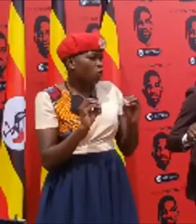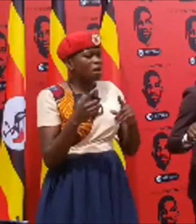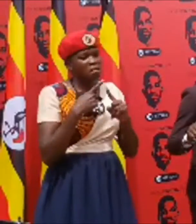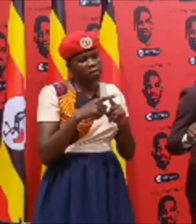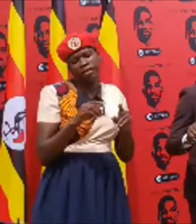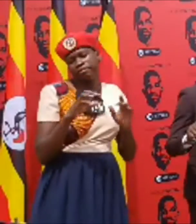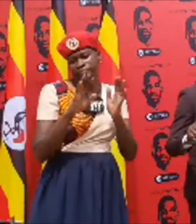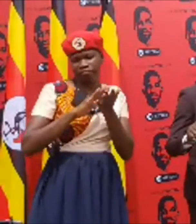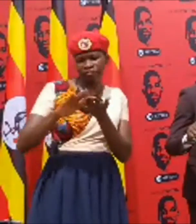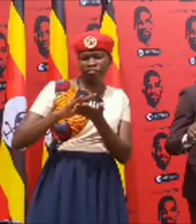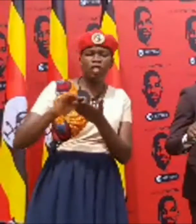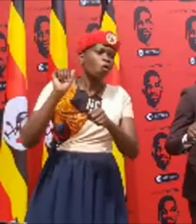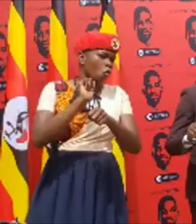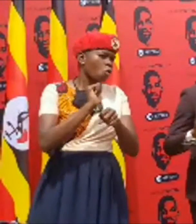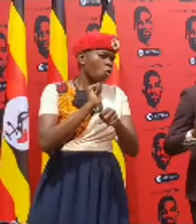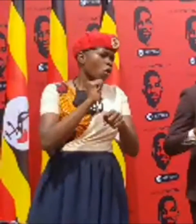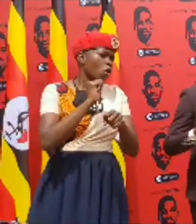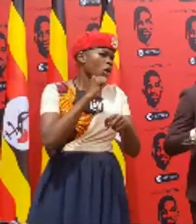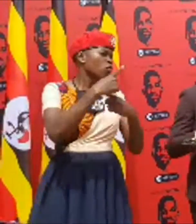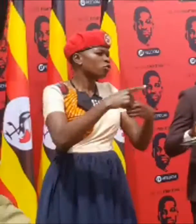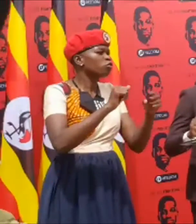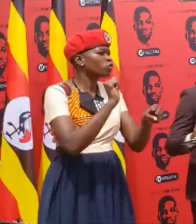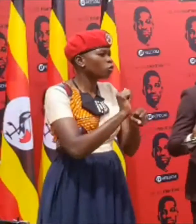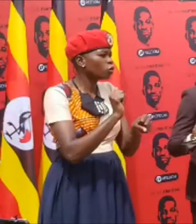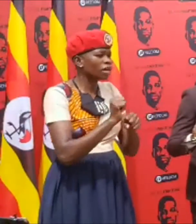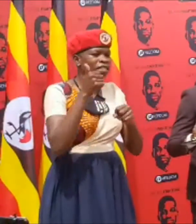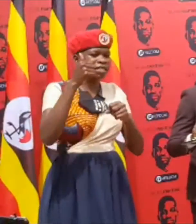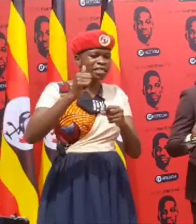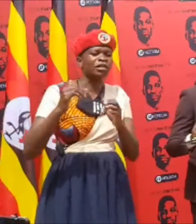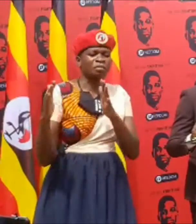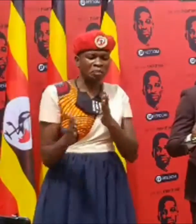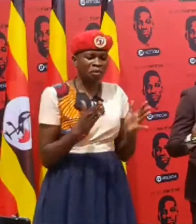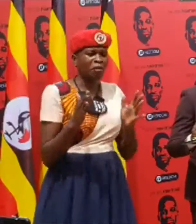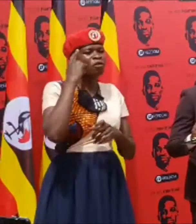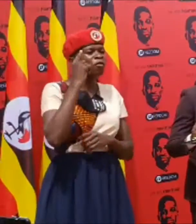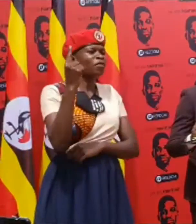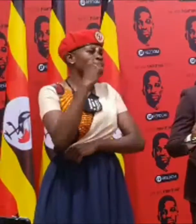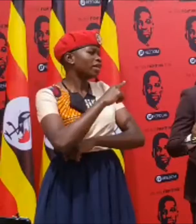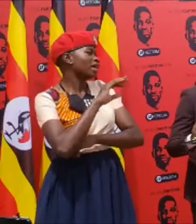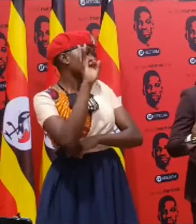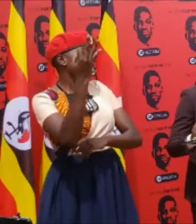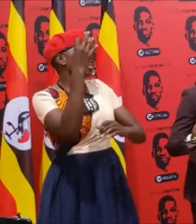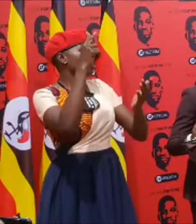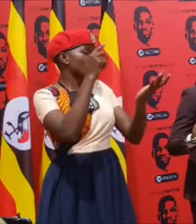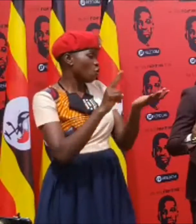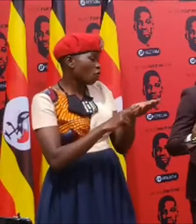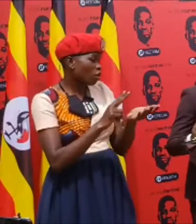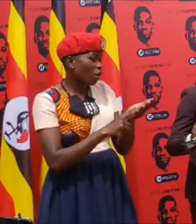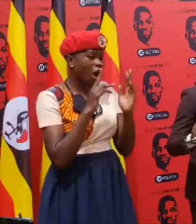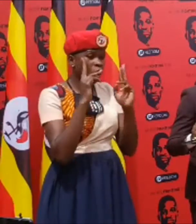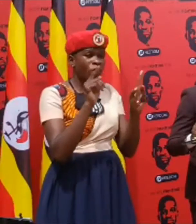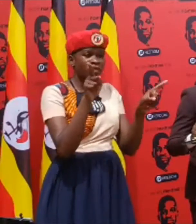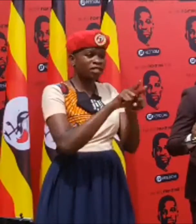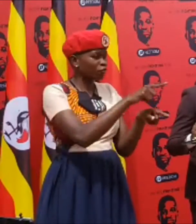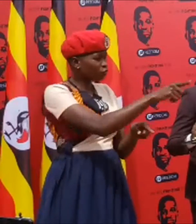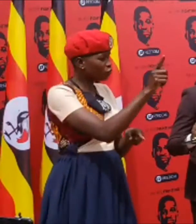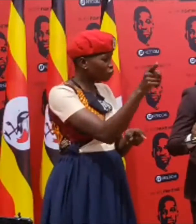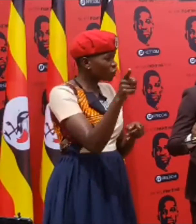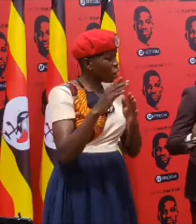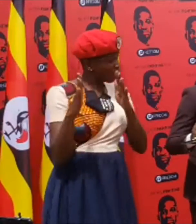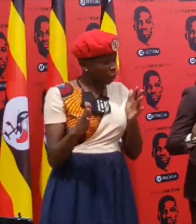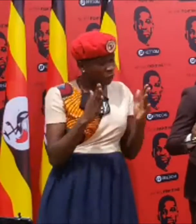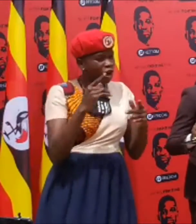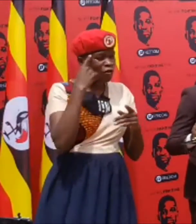right. What continues to move is they are getting set for 3rd November. I hope that the rest of us are getting set for the nomination